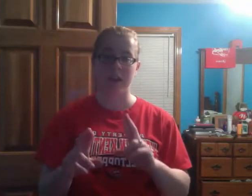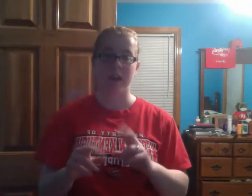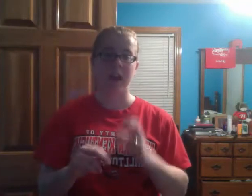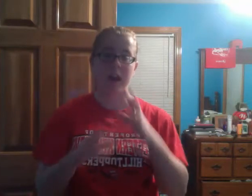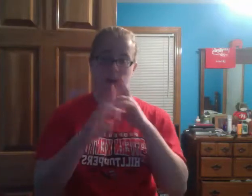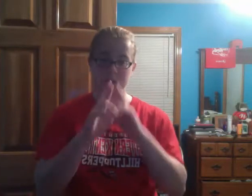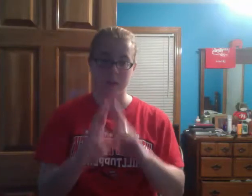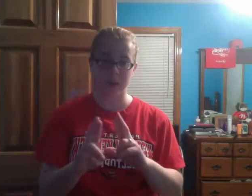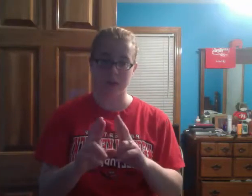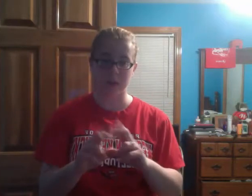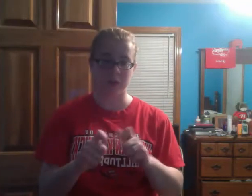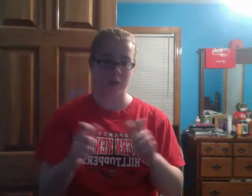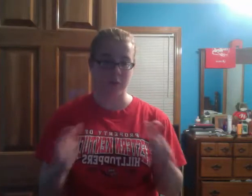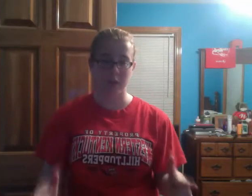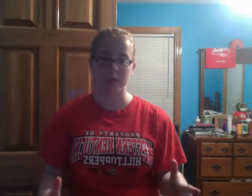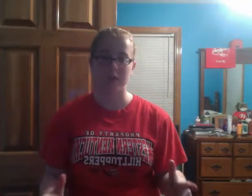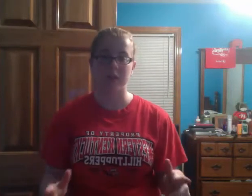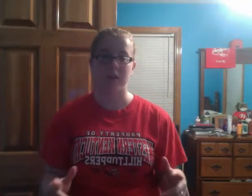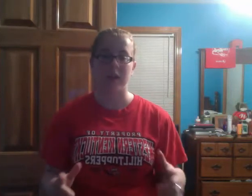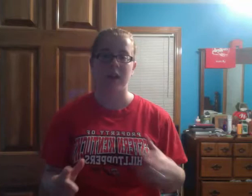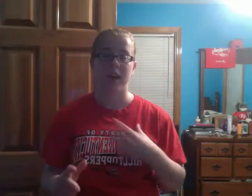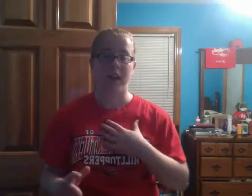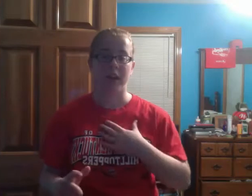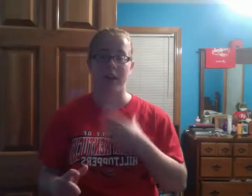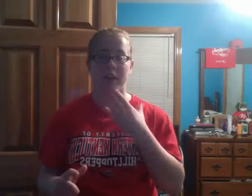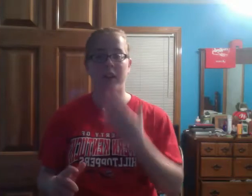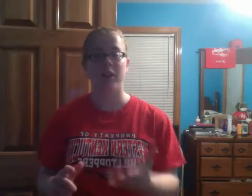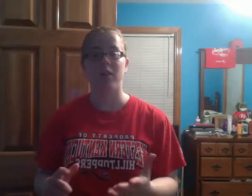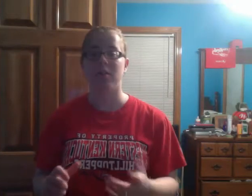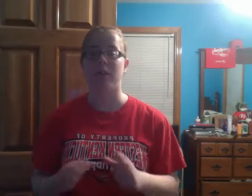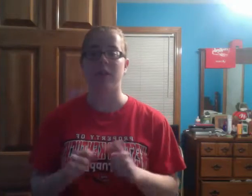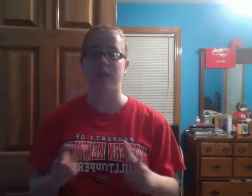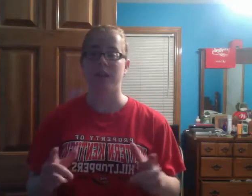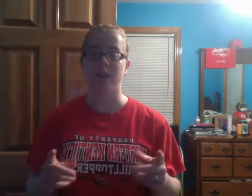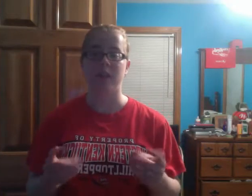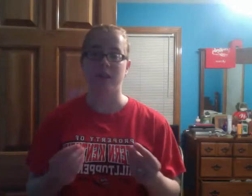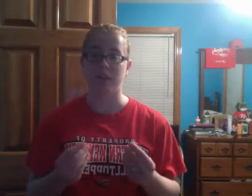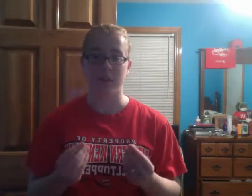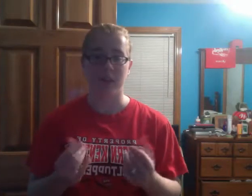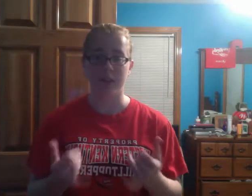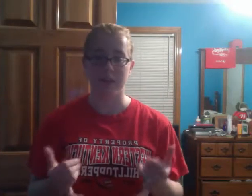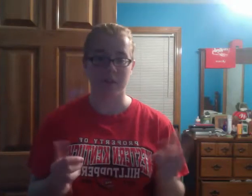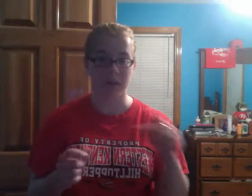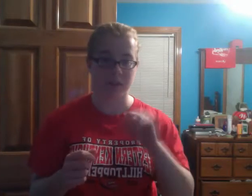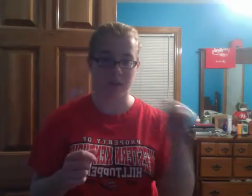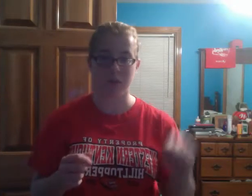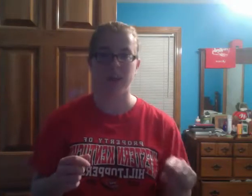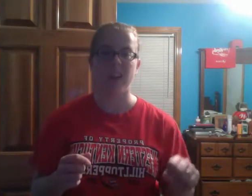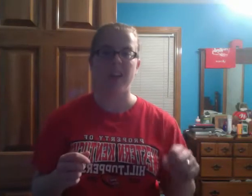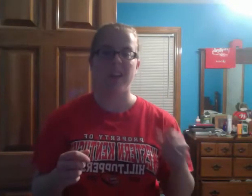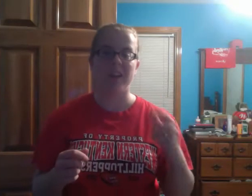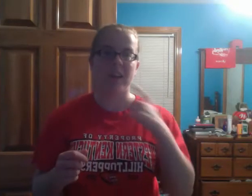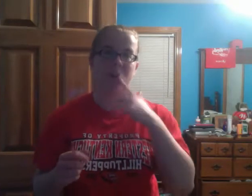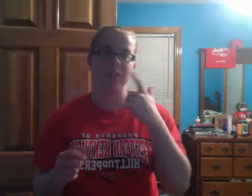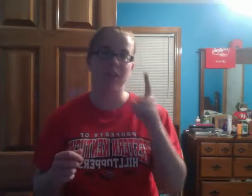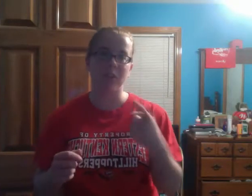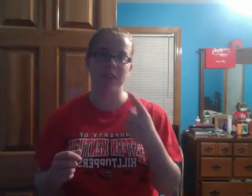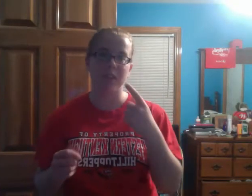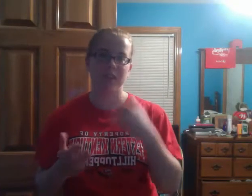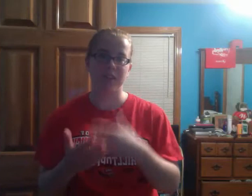I respect you so much, and I thank you for everything you've done this semester. That was the only